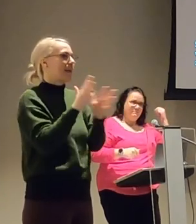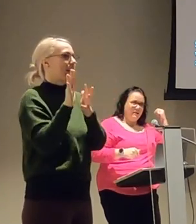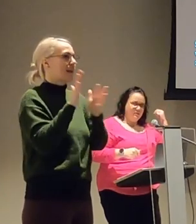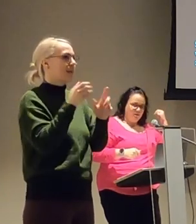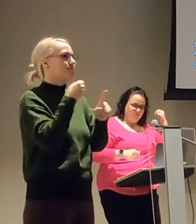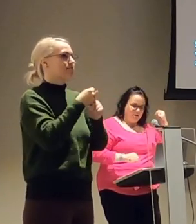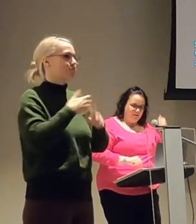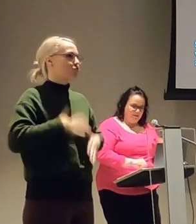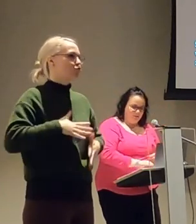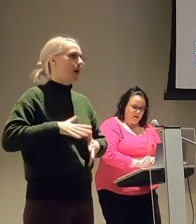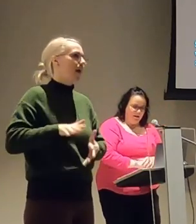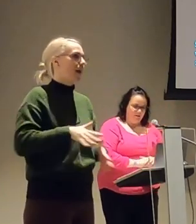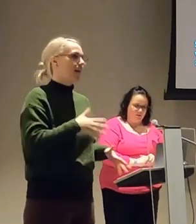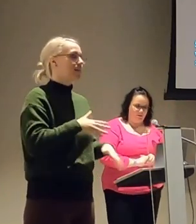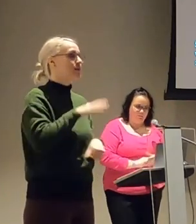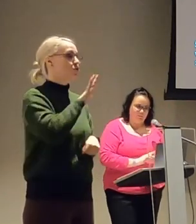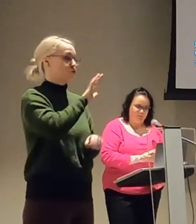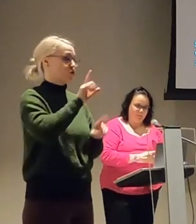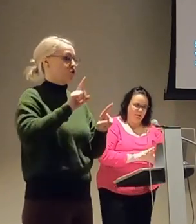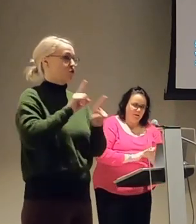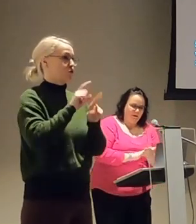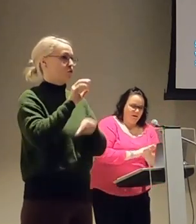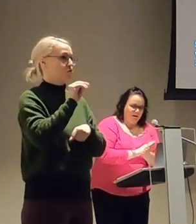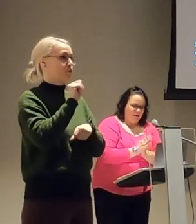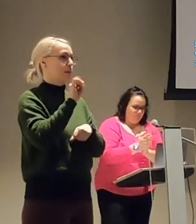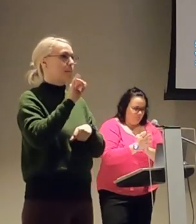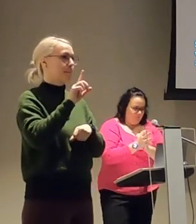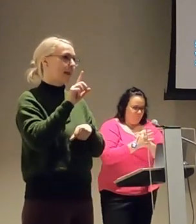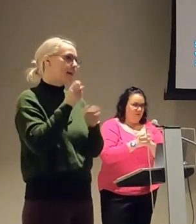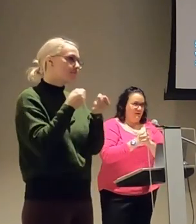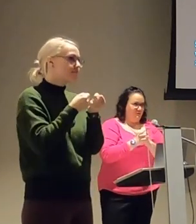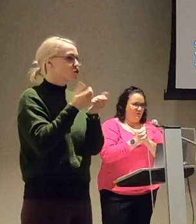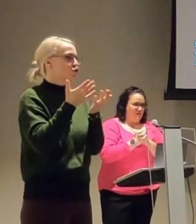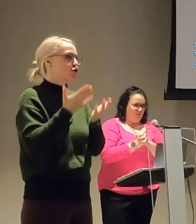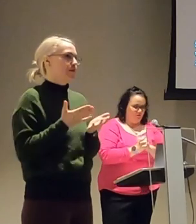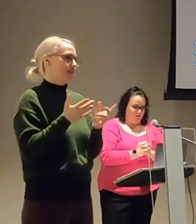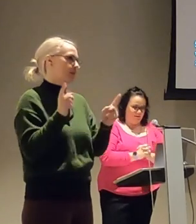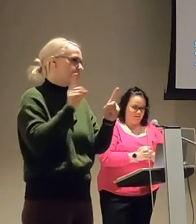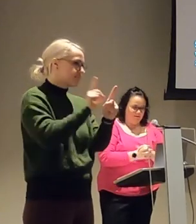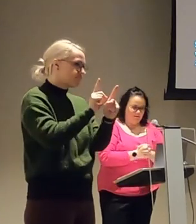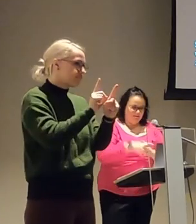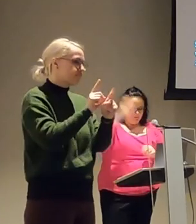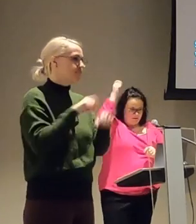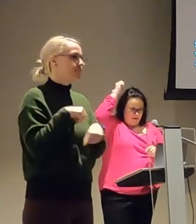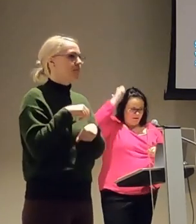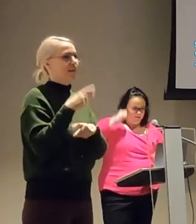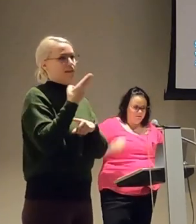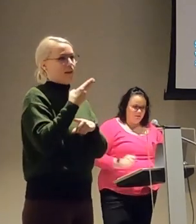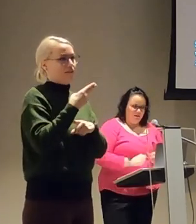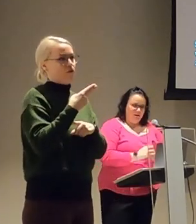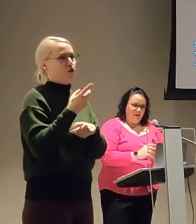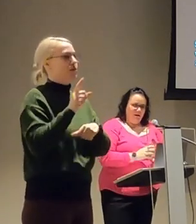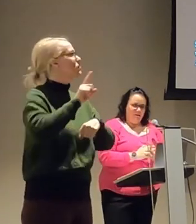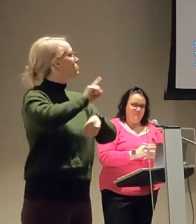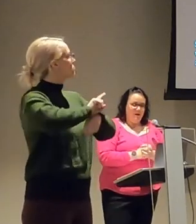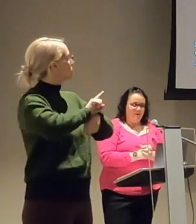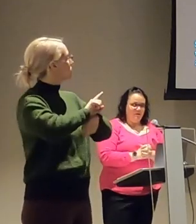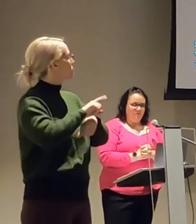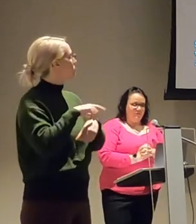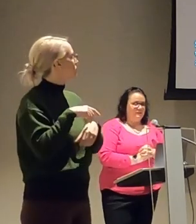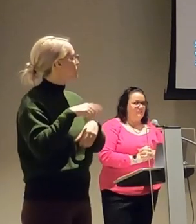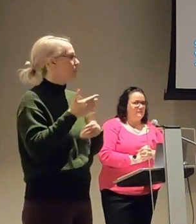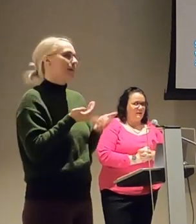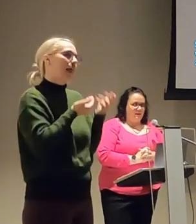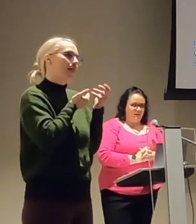Judith's maidservant is behind her. And then, of course, Holofernes is being held. The